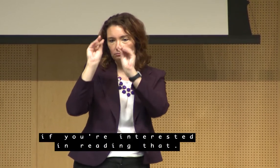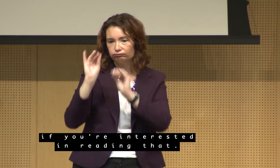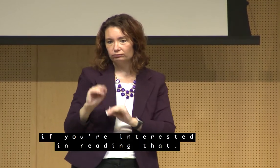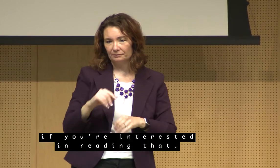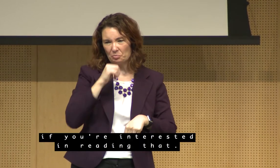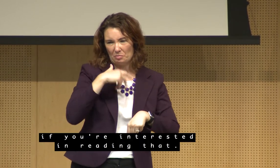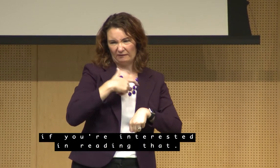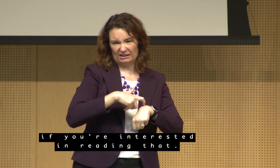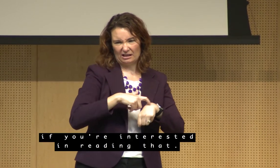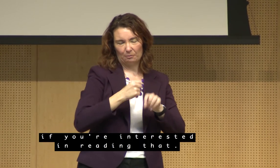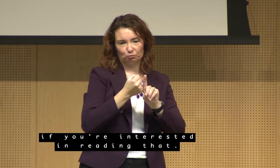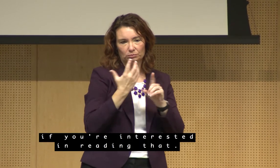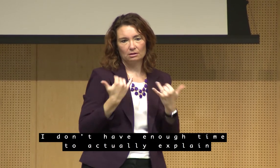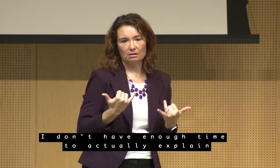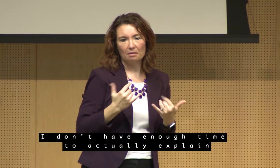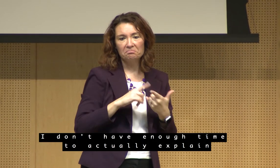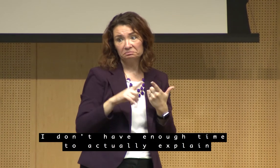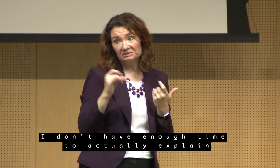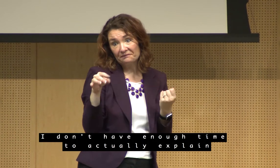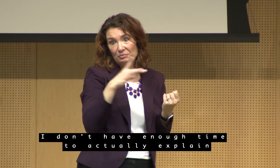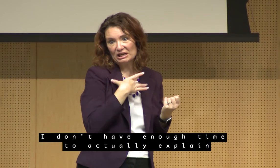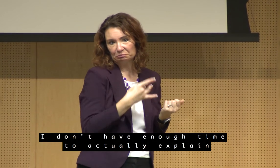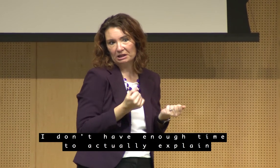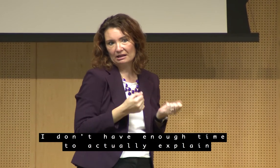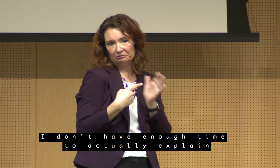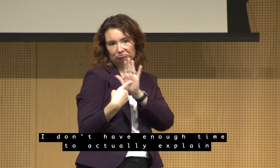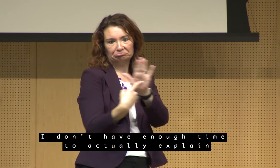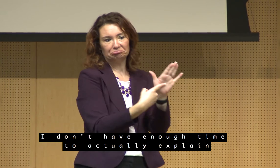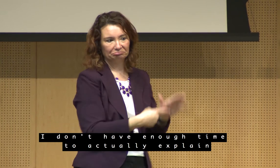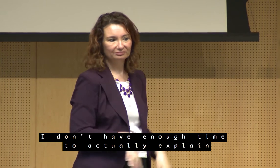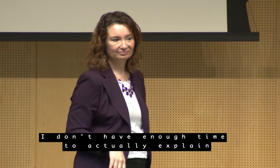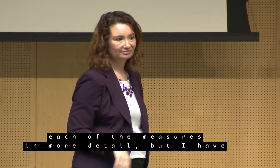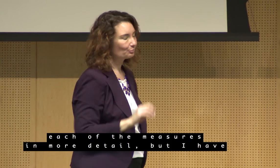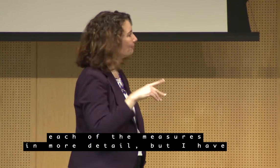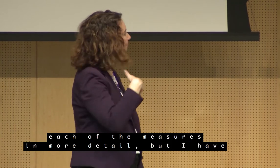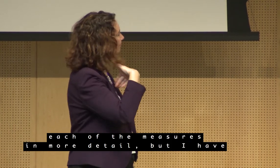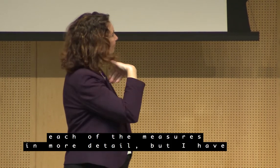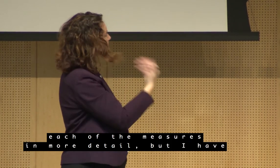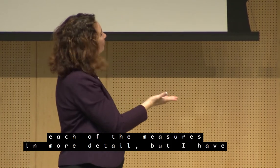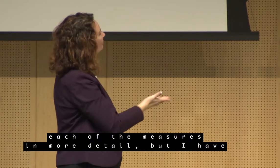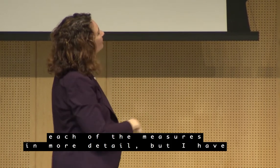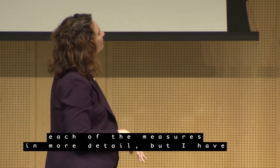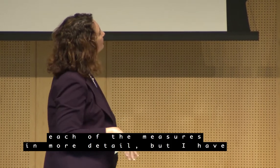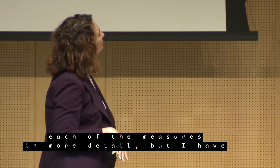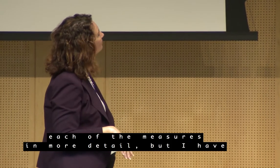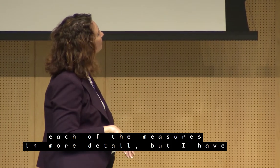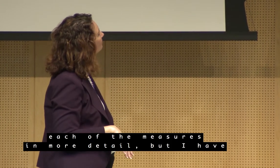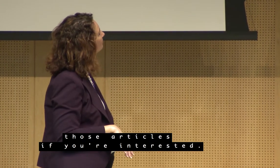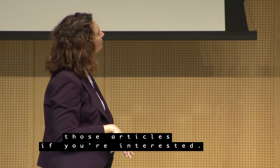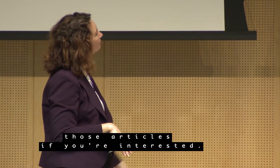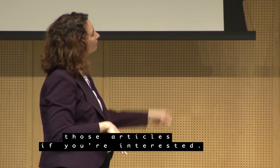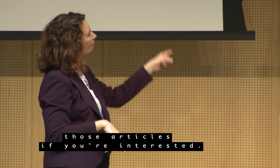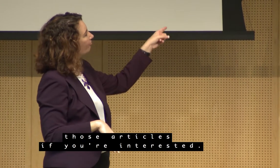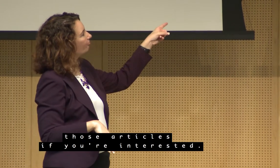in reading that. I don't have enough time to actually explain each of the measures in more detail, but I have those articles if you're